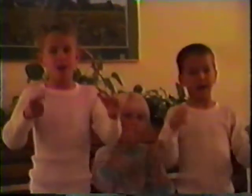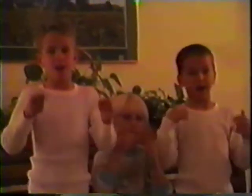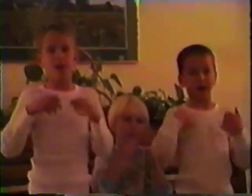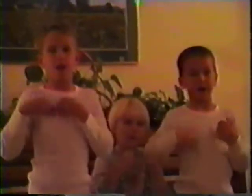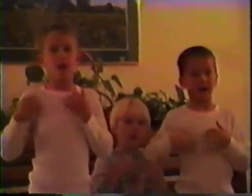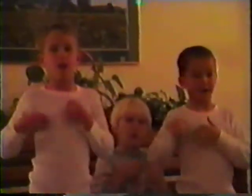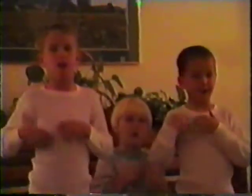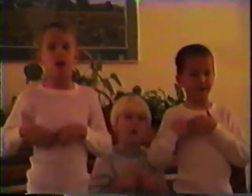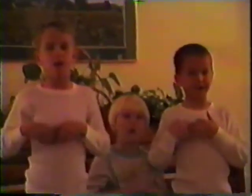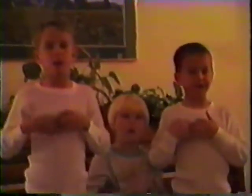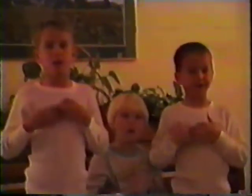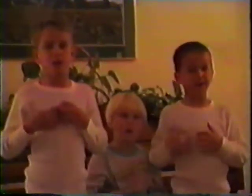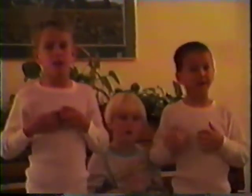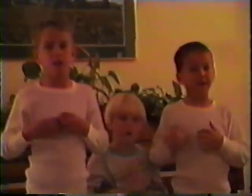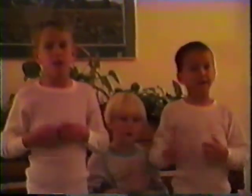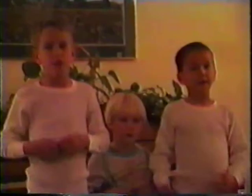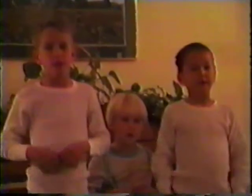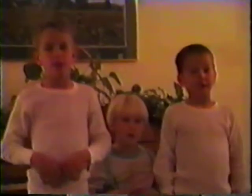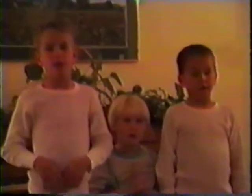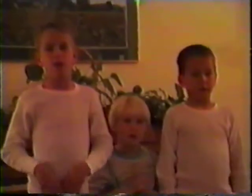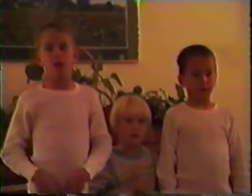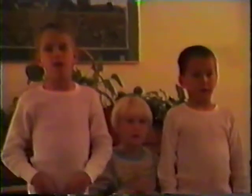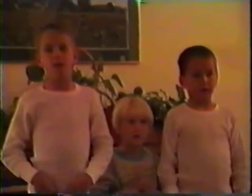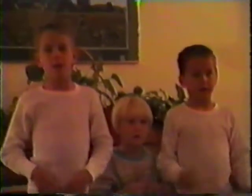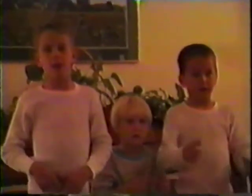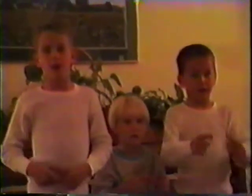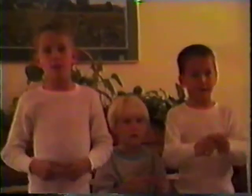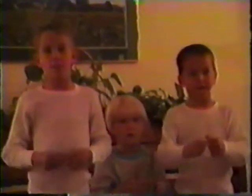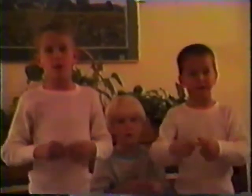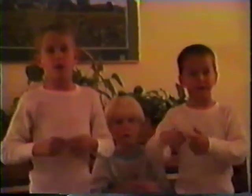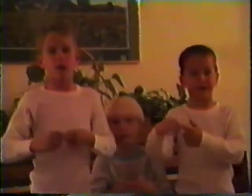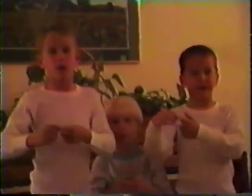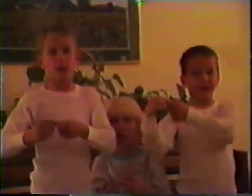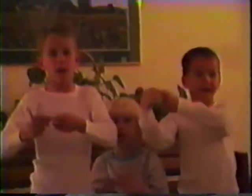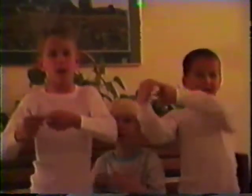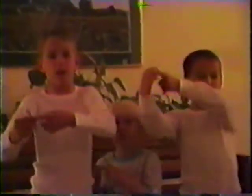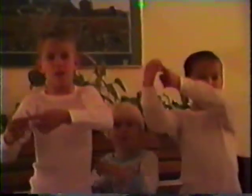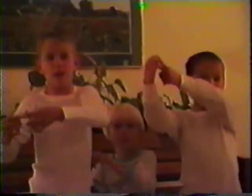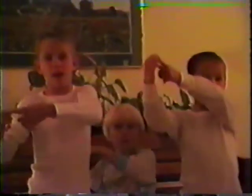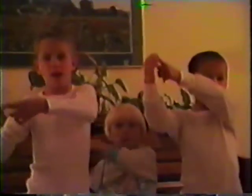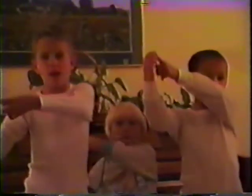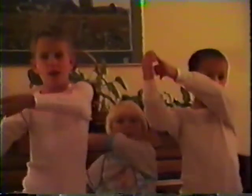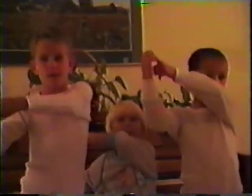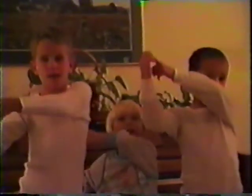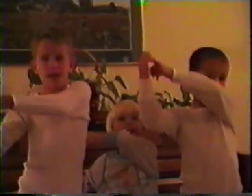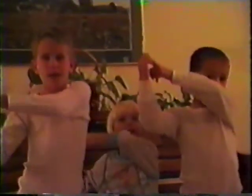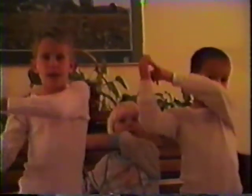heart, my shepherd He will be.